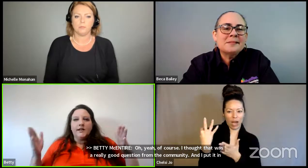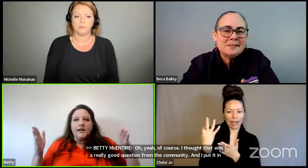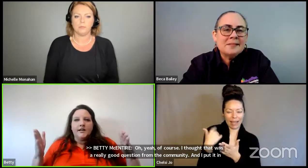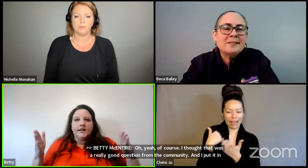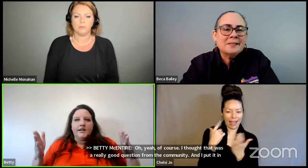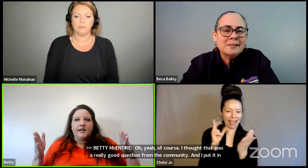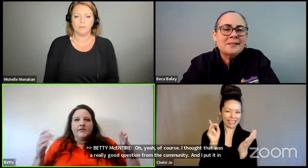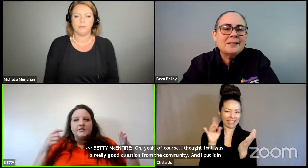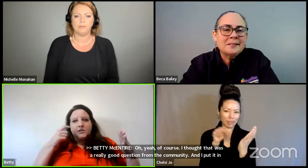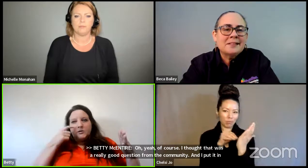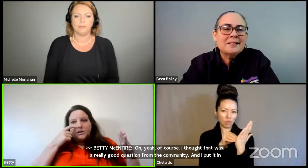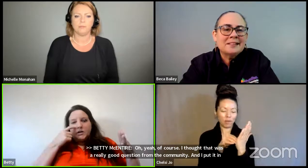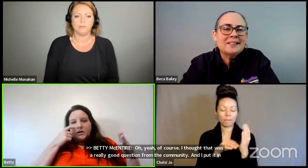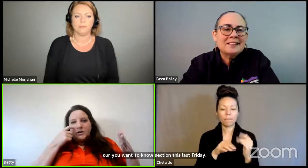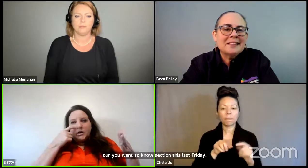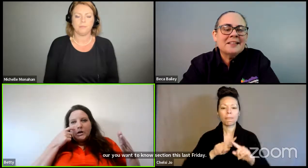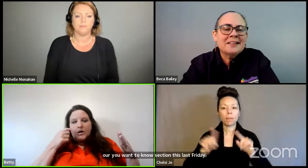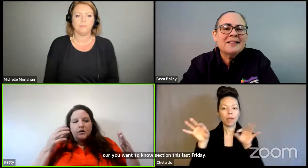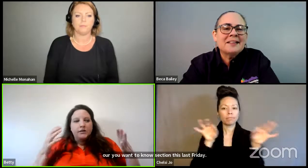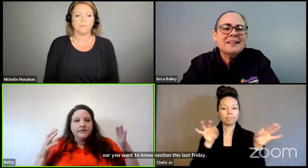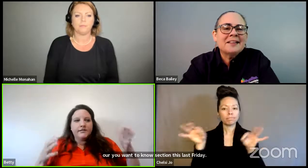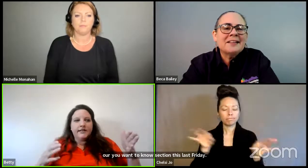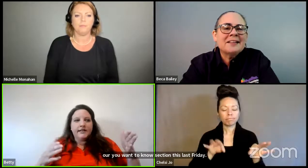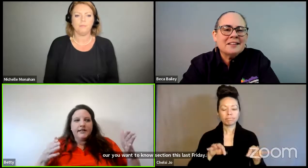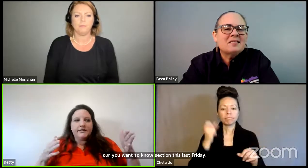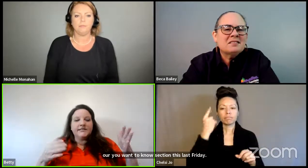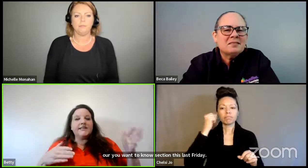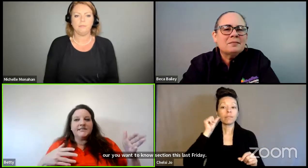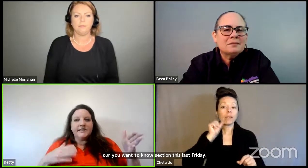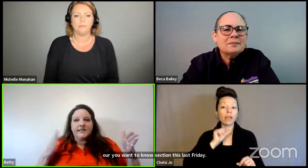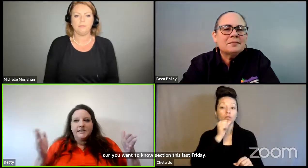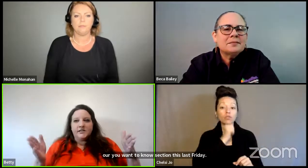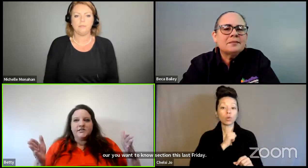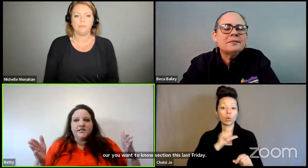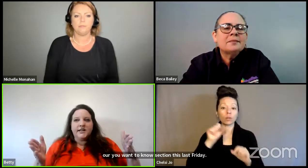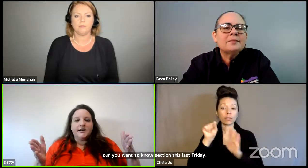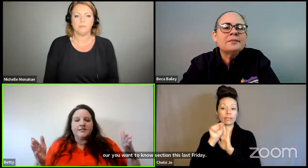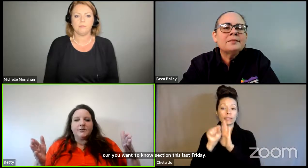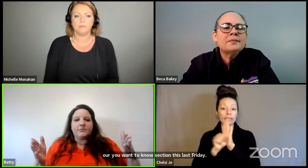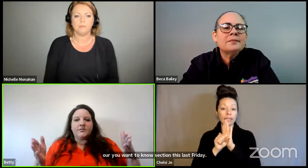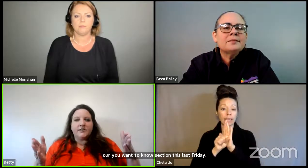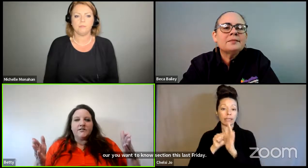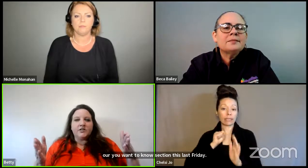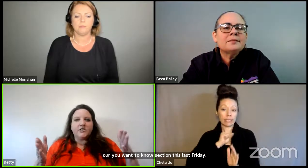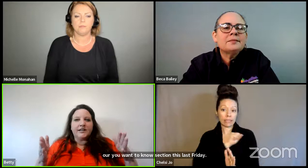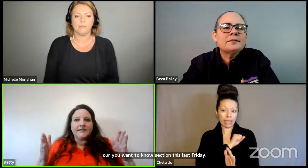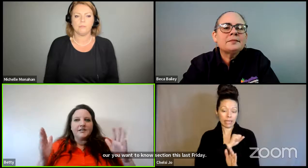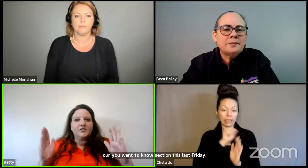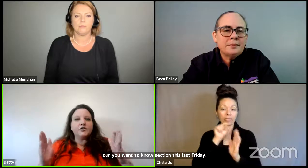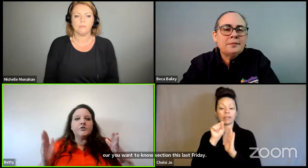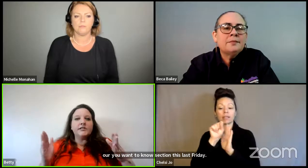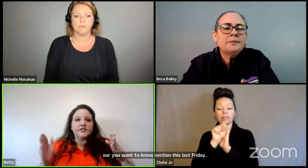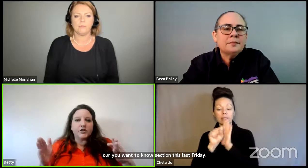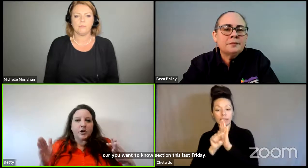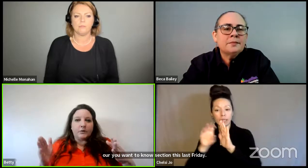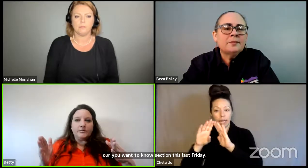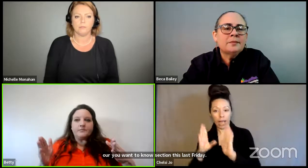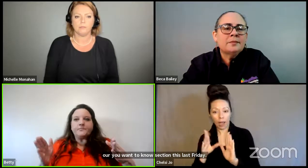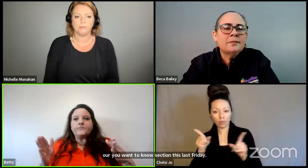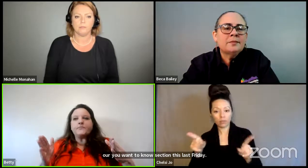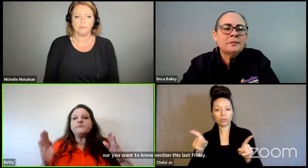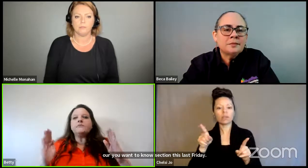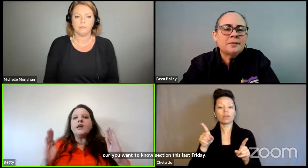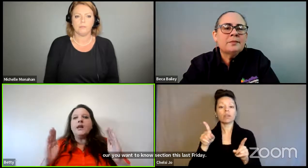So in Arizona, our state Senate, and our state House of Representatives are elected on 2-year